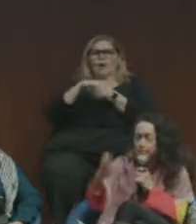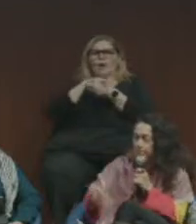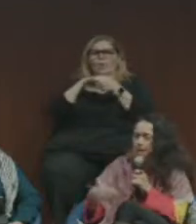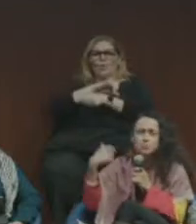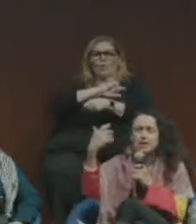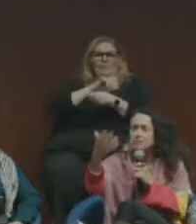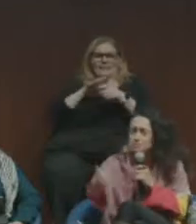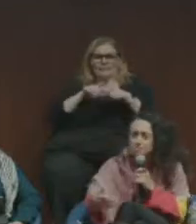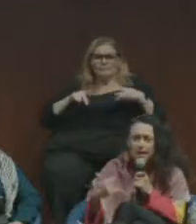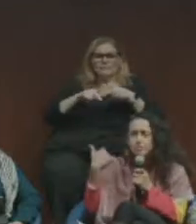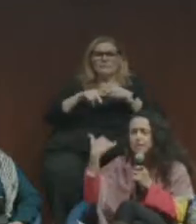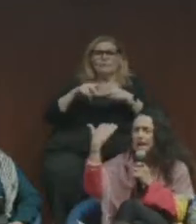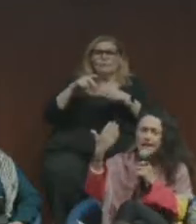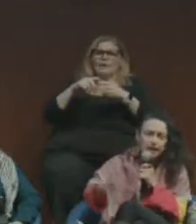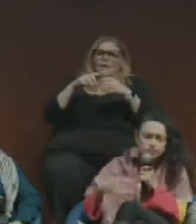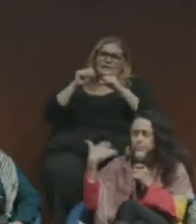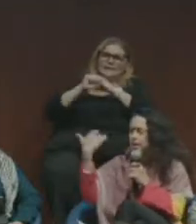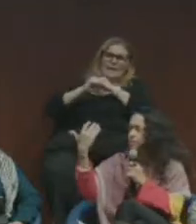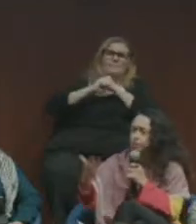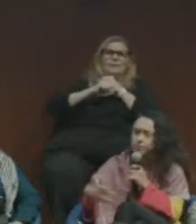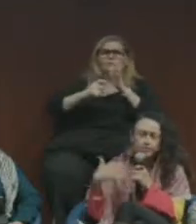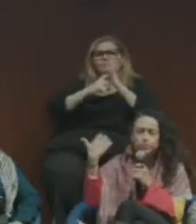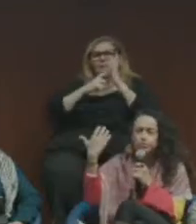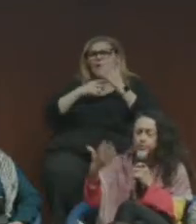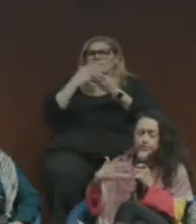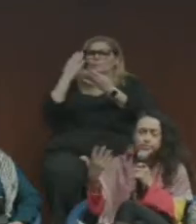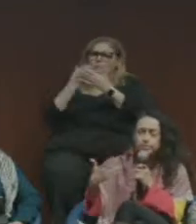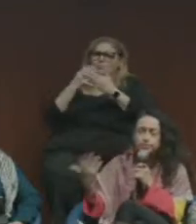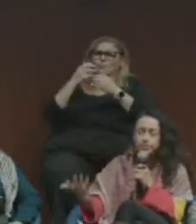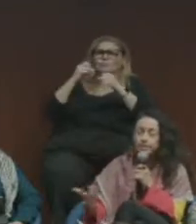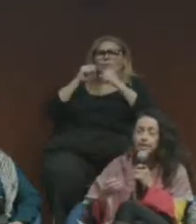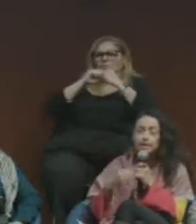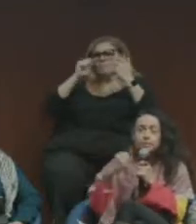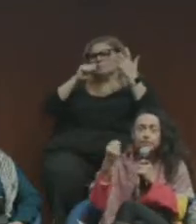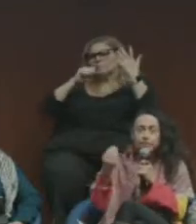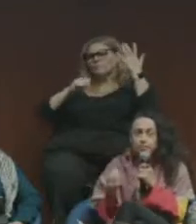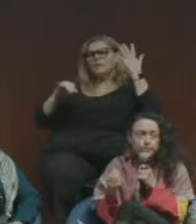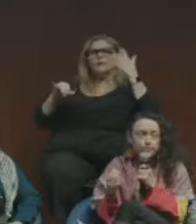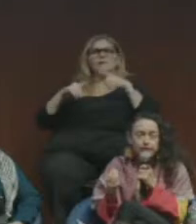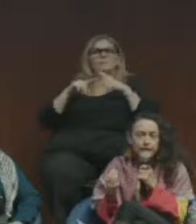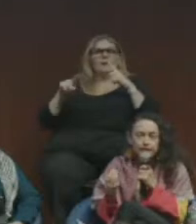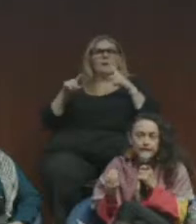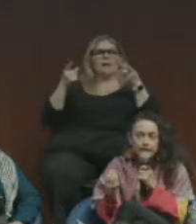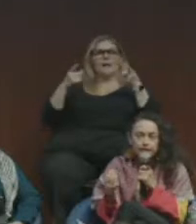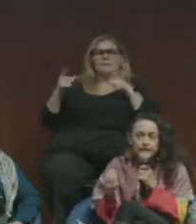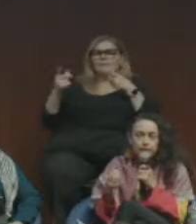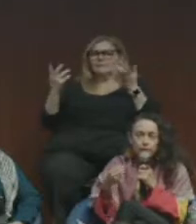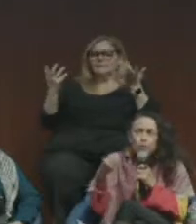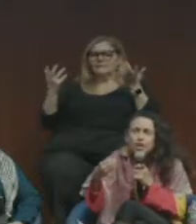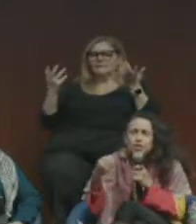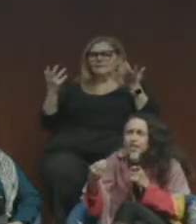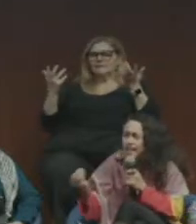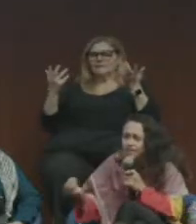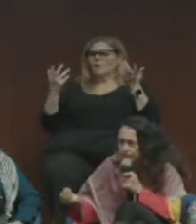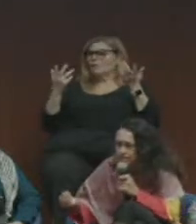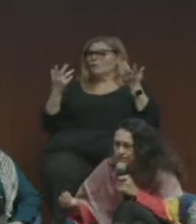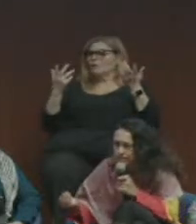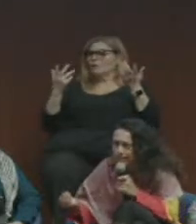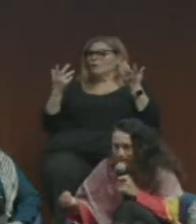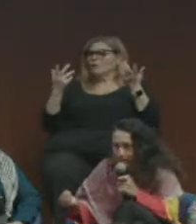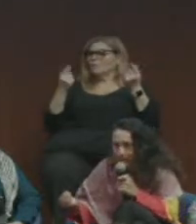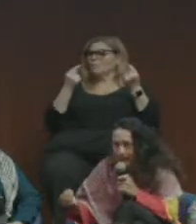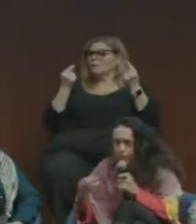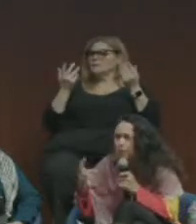had campaigns, we had demands, we had actions, we had protests, we were building, but eventually we're like, what could they give